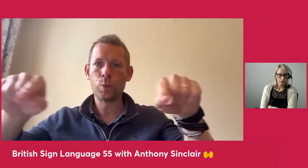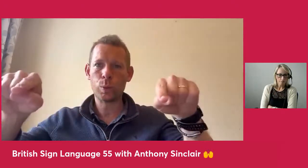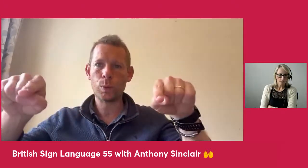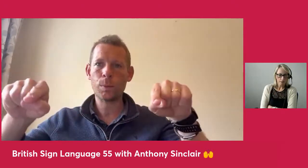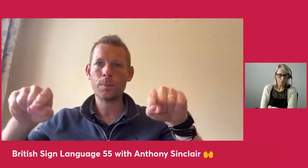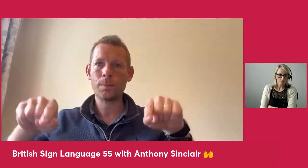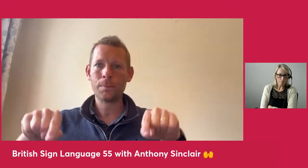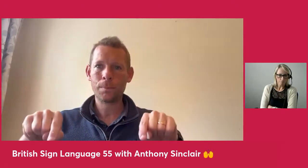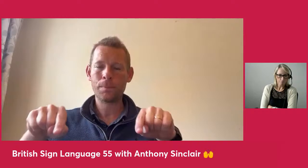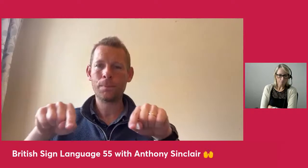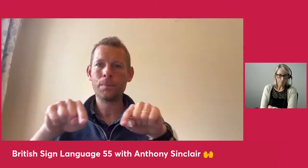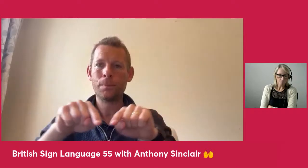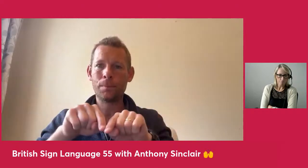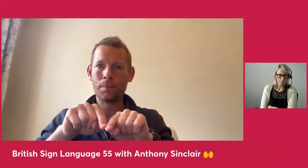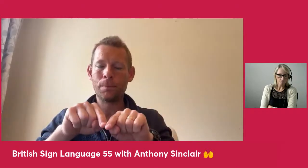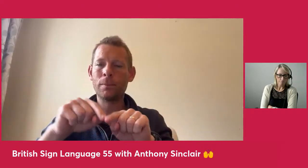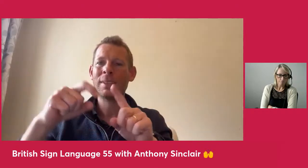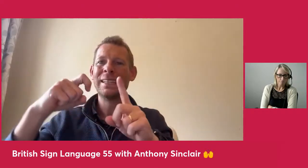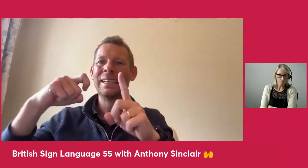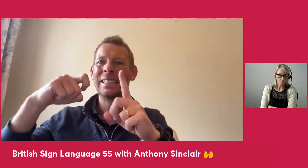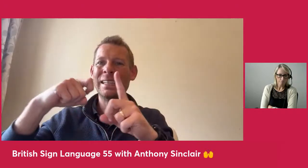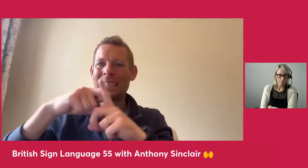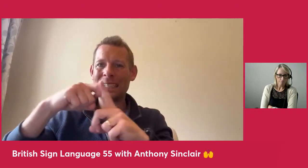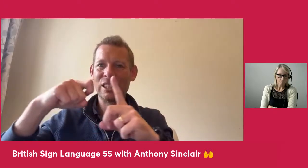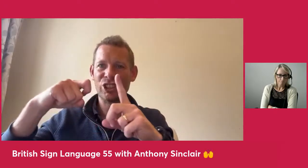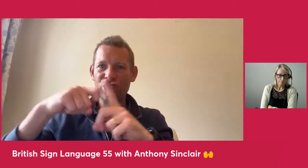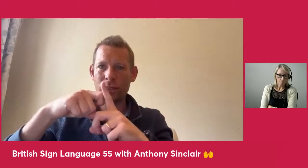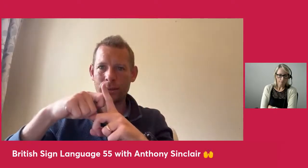bath and bathroom,